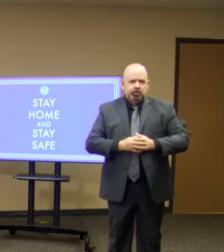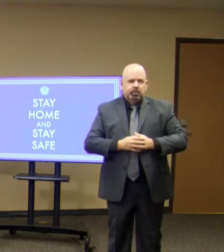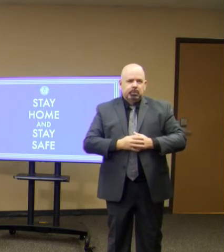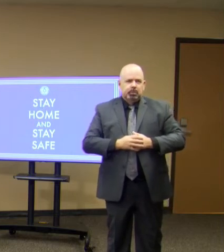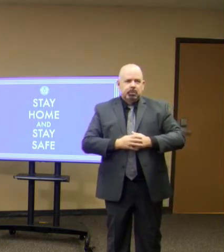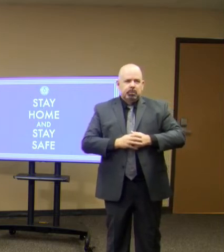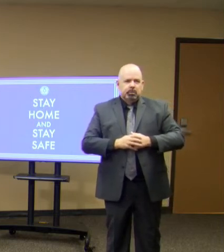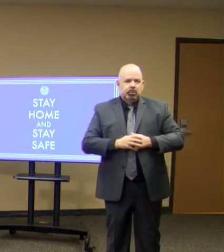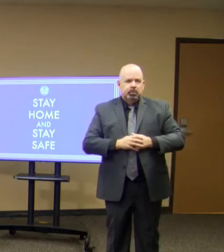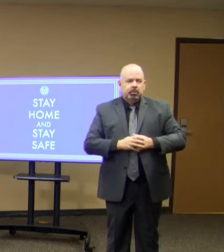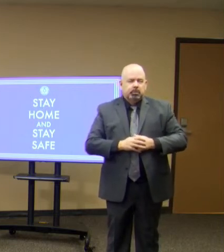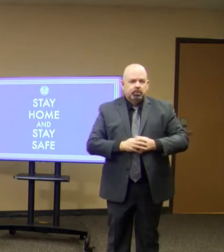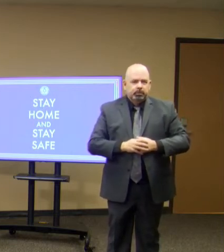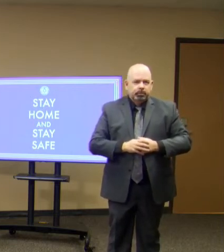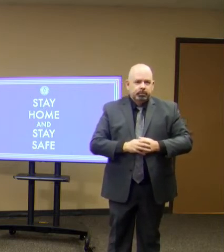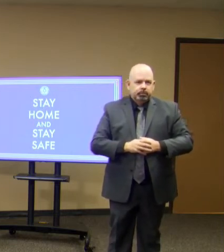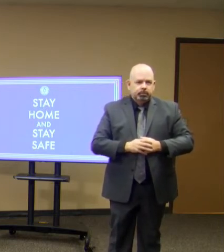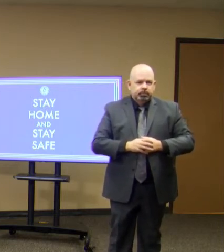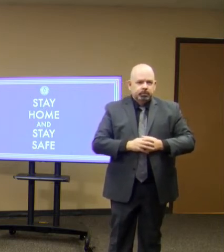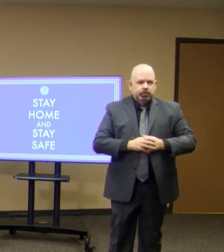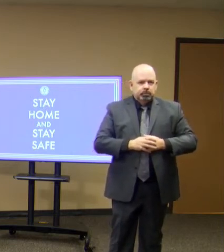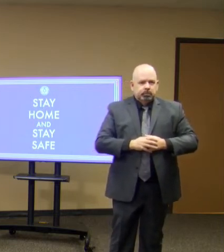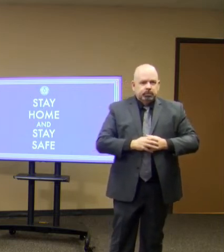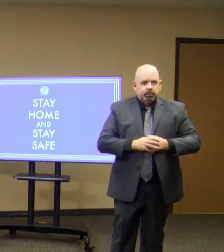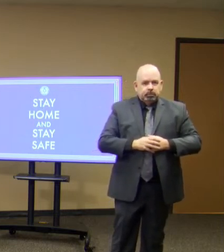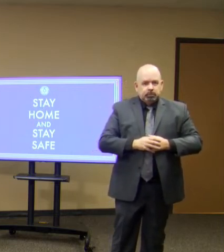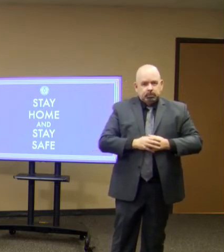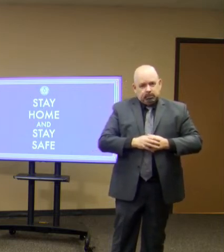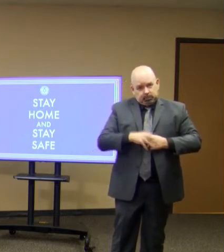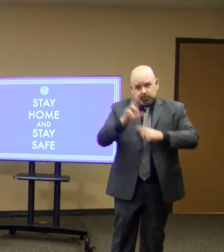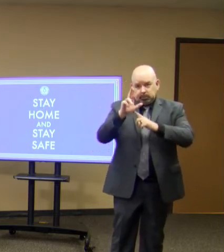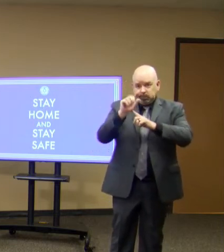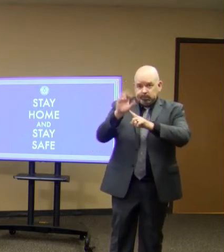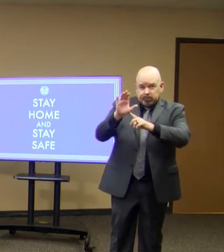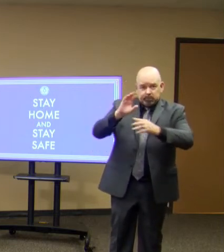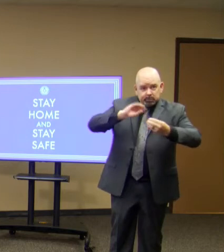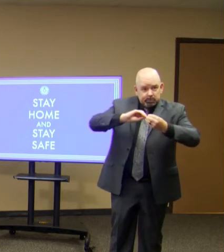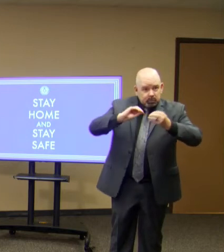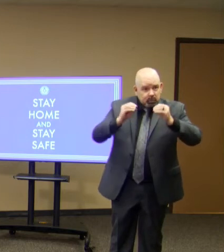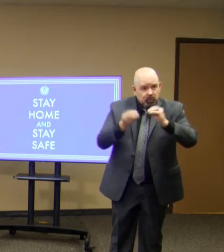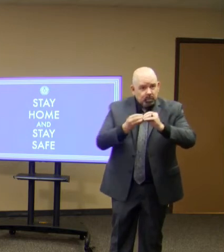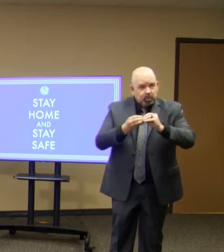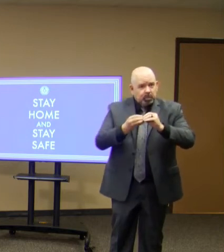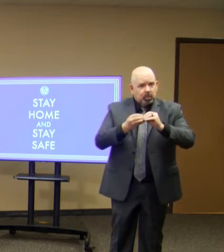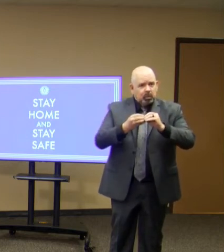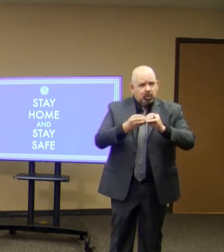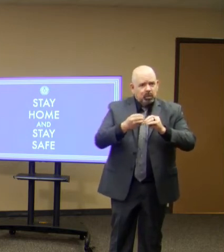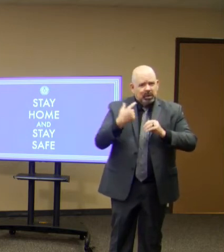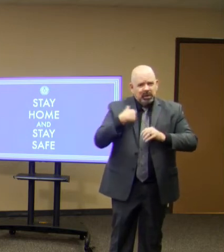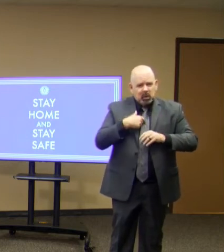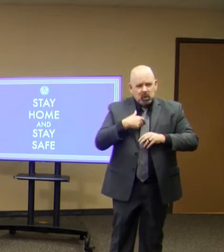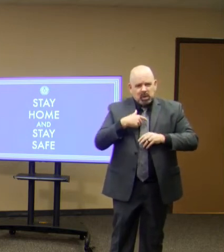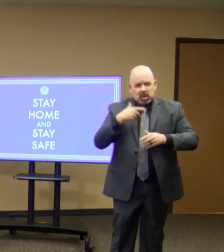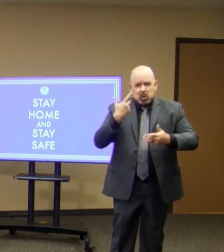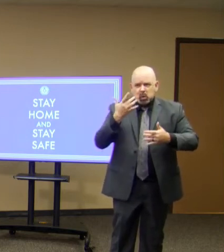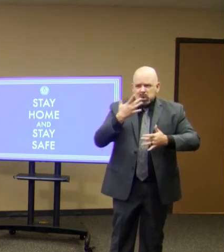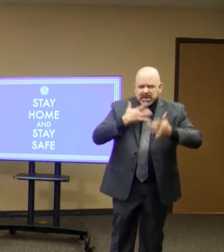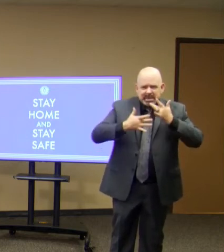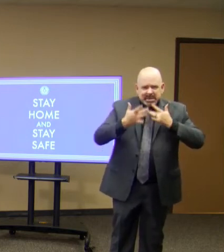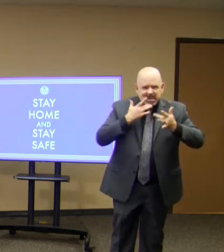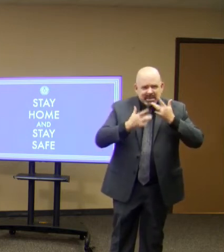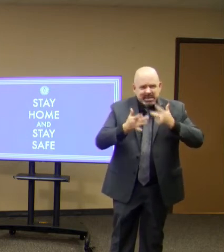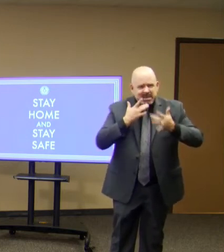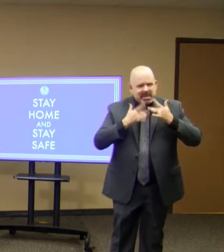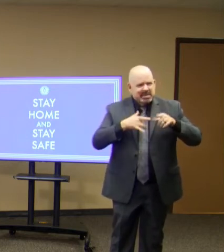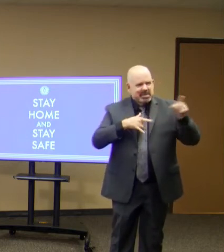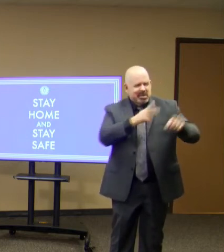While this number most accurately captures the impact of the COVID patients on the staff, as